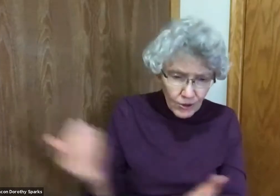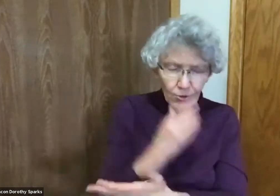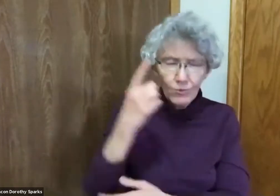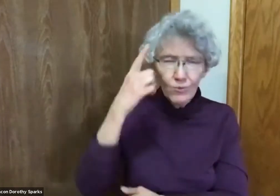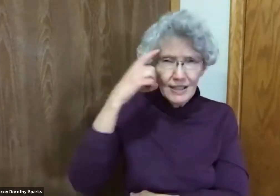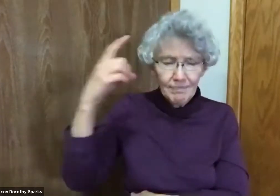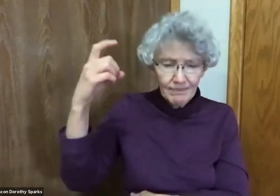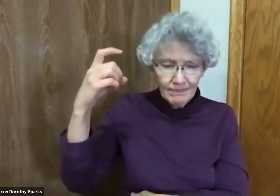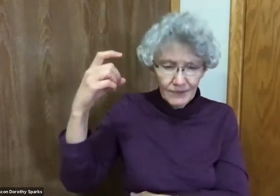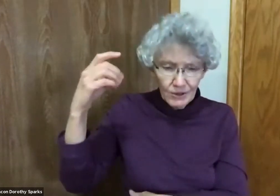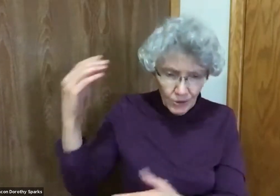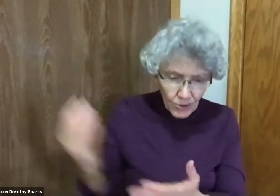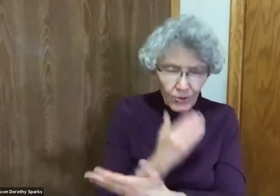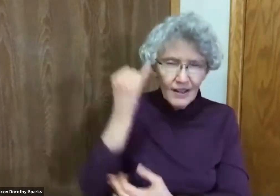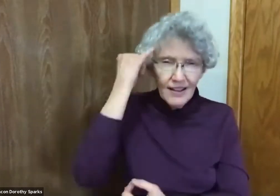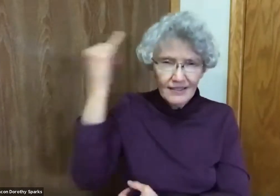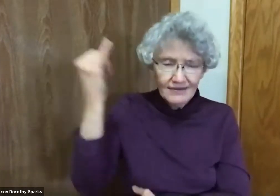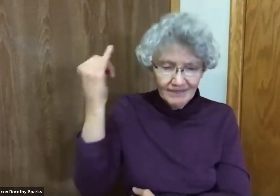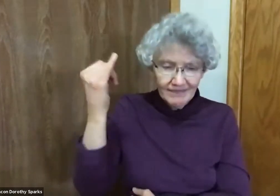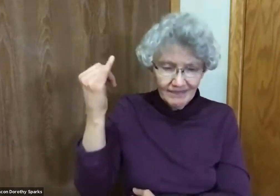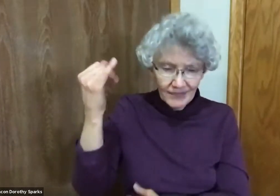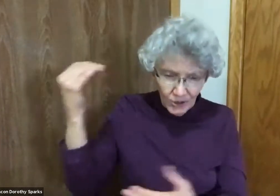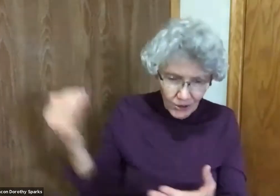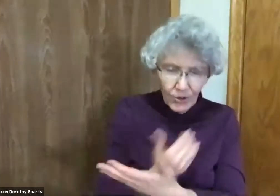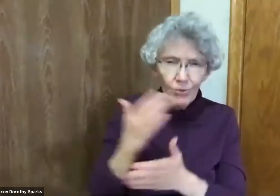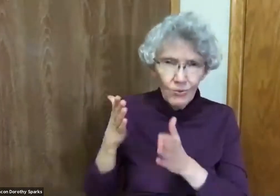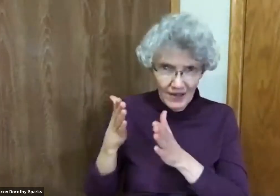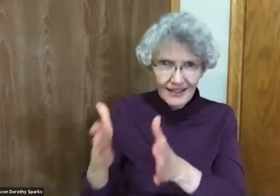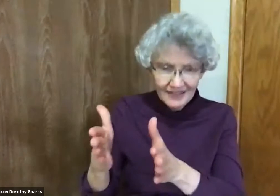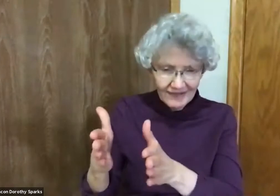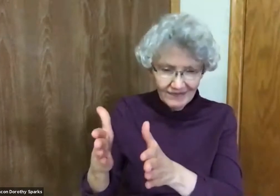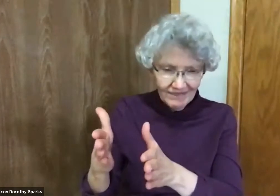you invite us to dream new dreams.